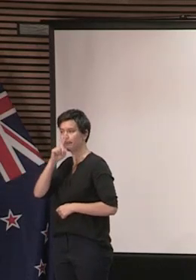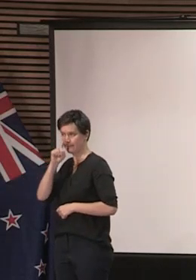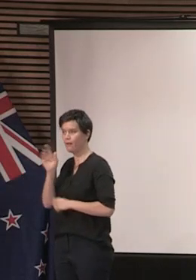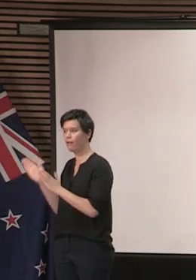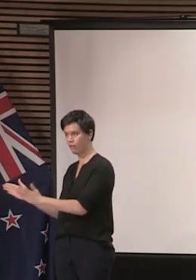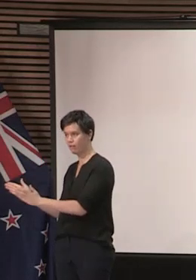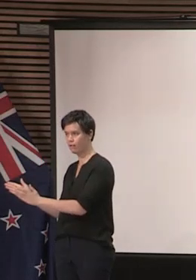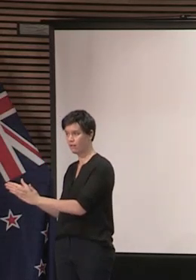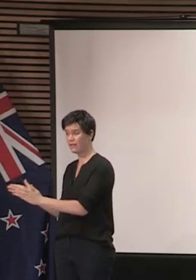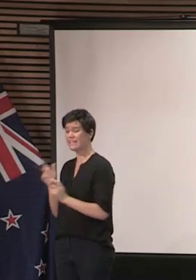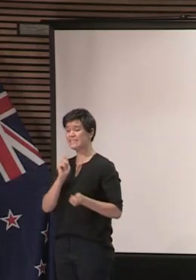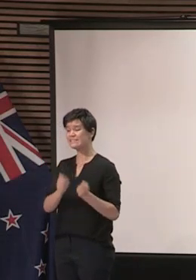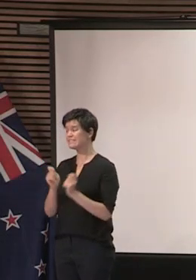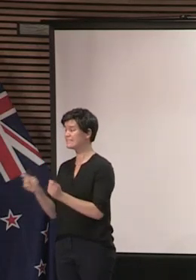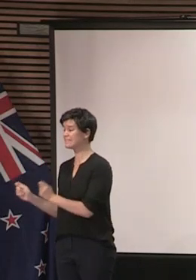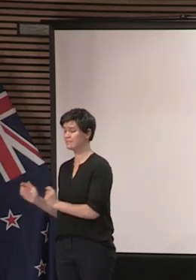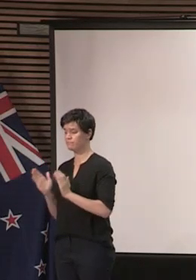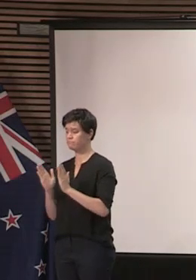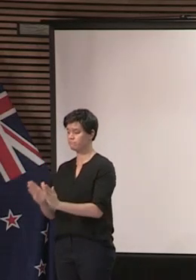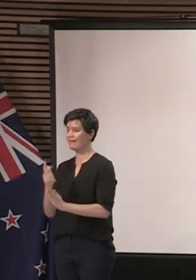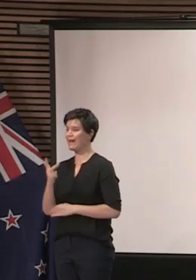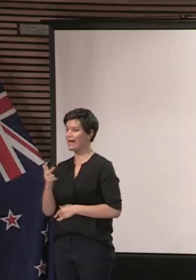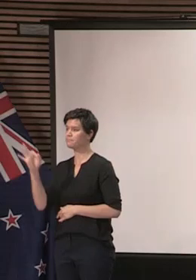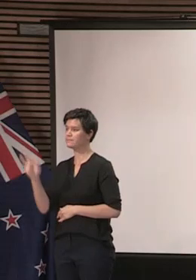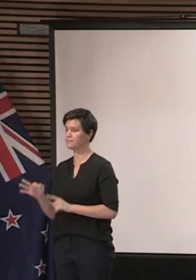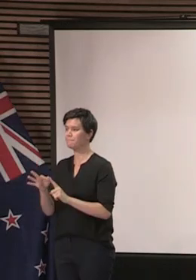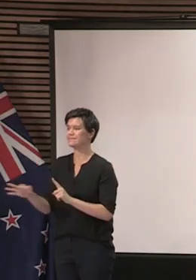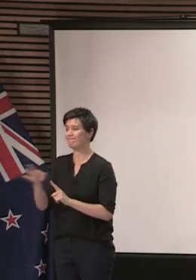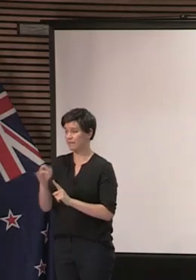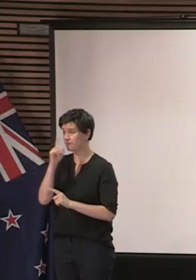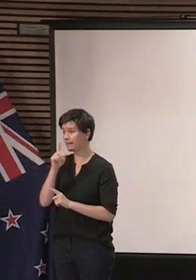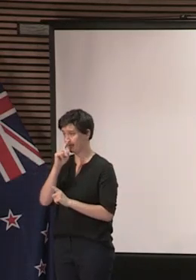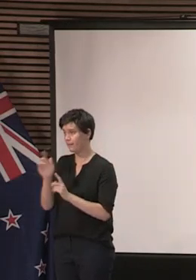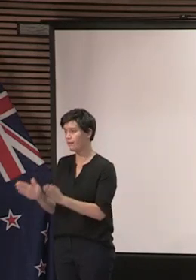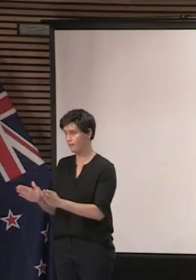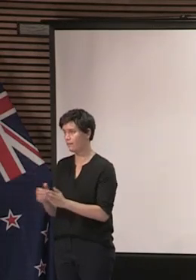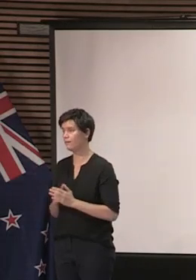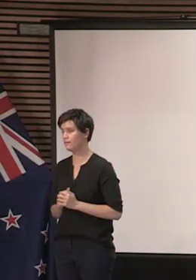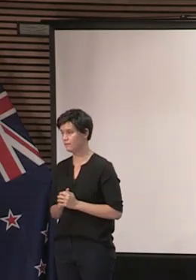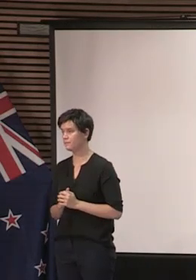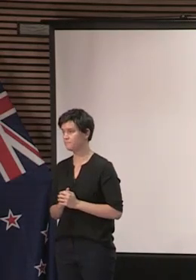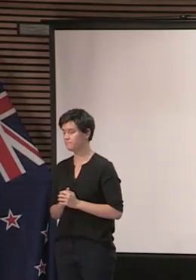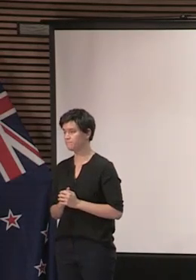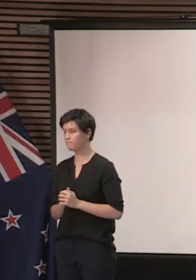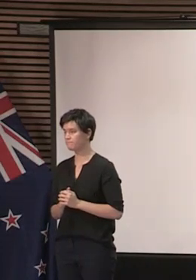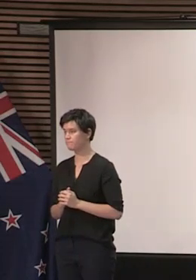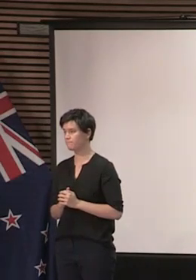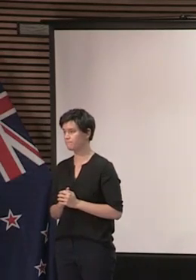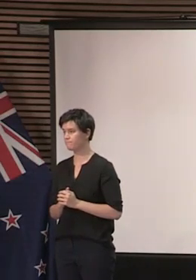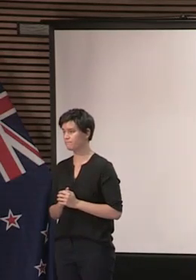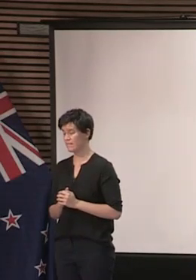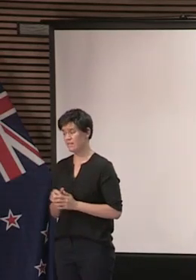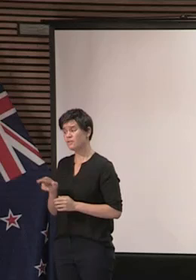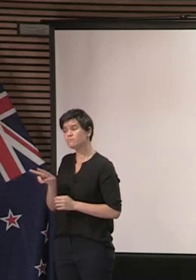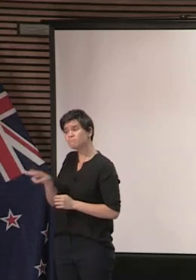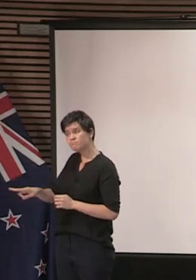about 8% amongst Pacific. So that's one thing. And the second thing is we are just we are complementing that with